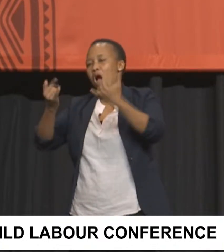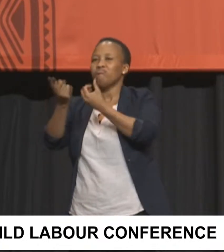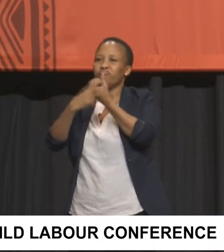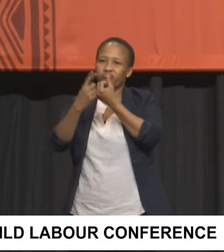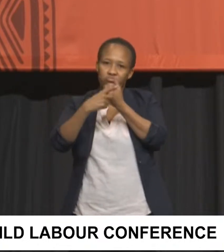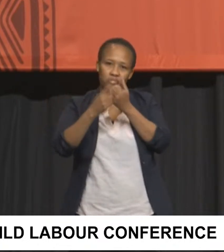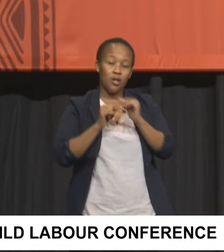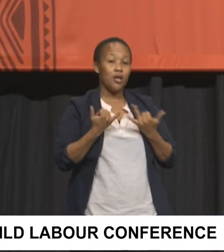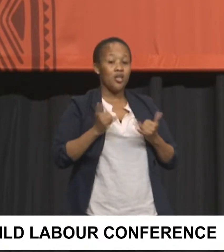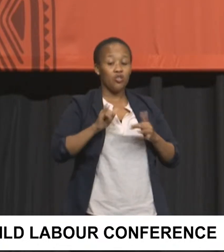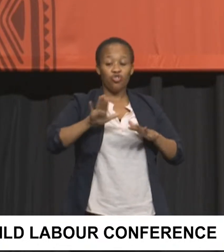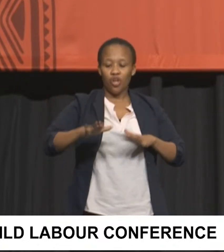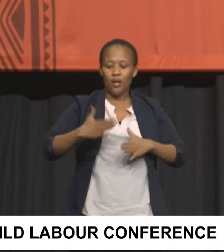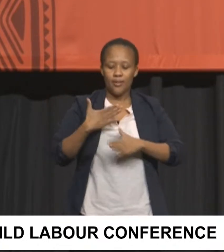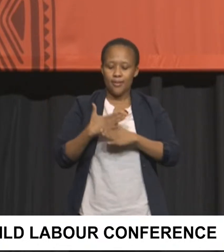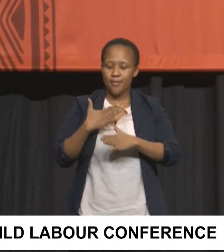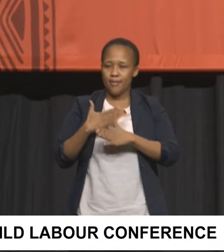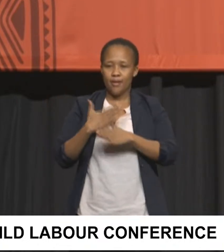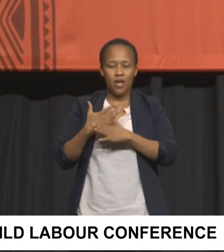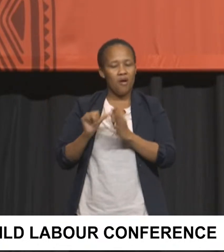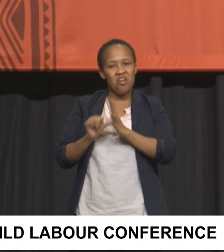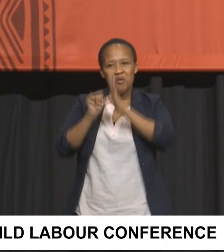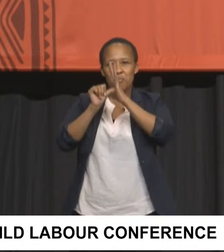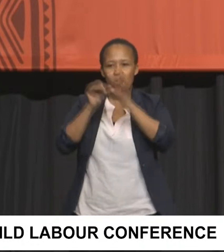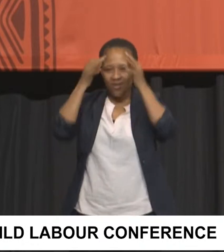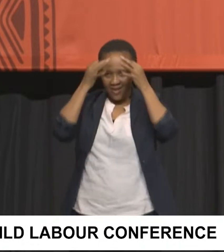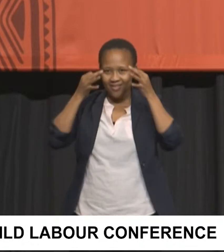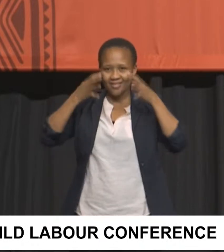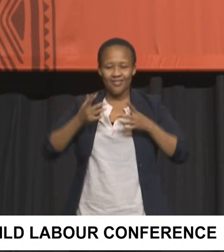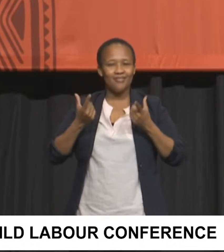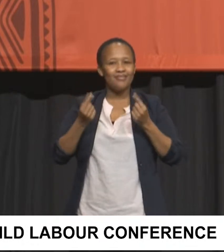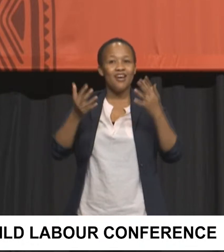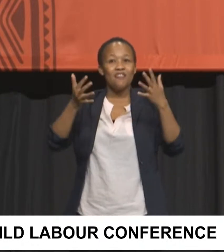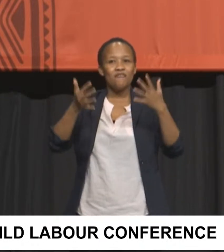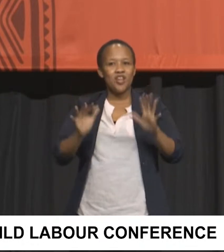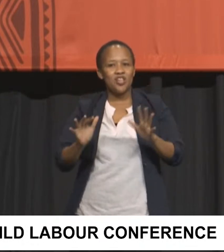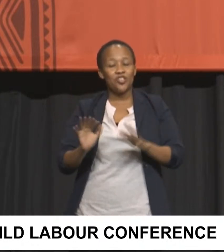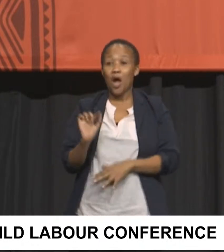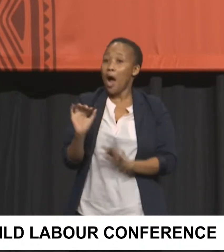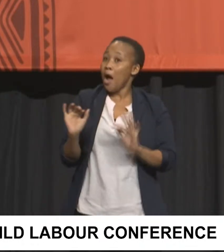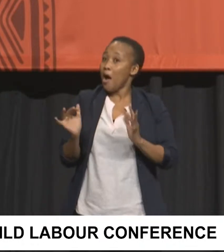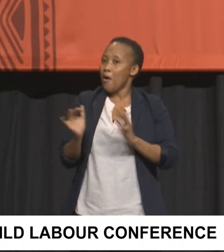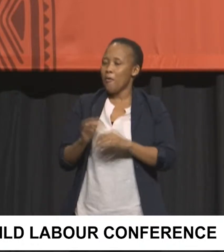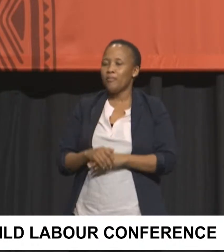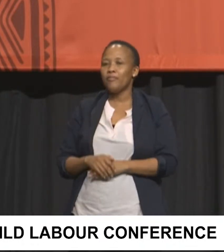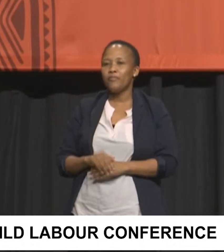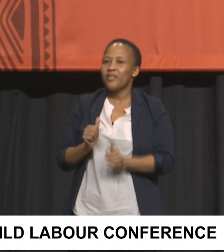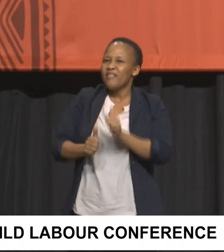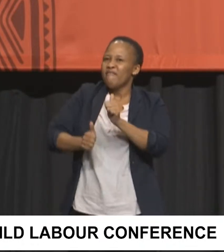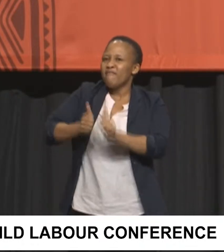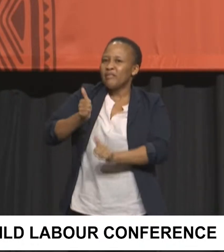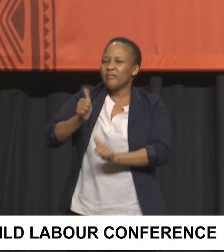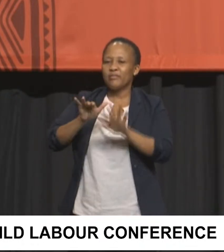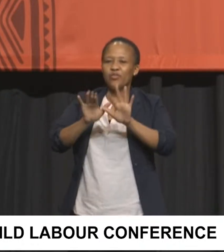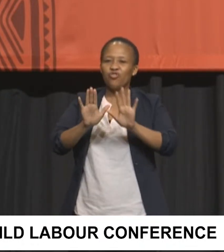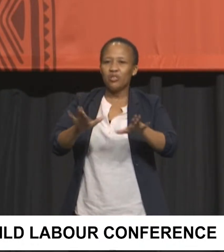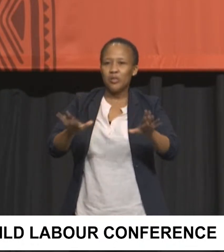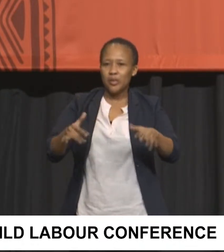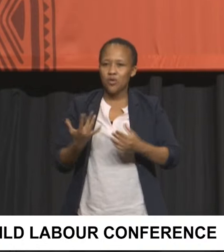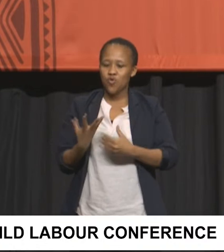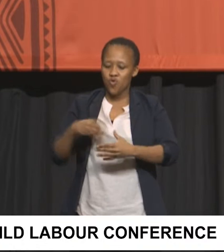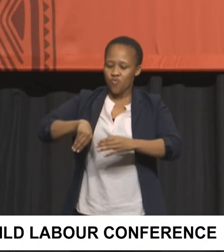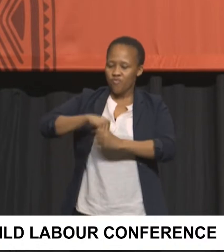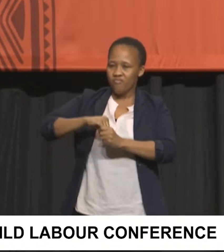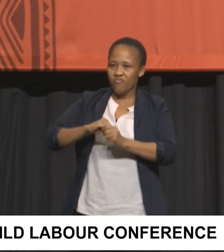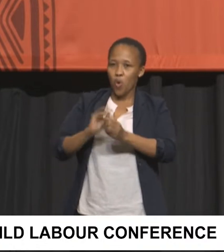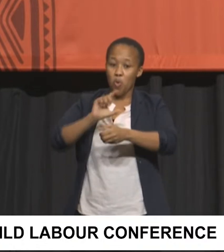made an important decision, which is first, to not only have children participating in this conference,